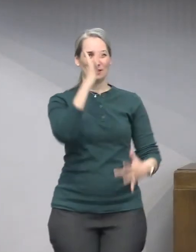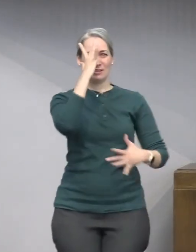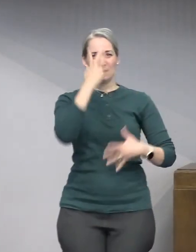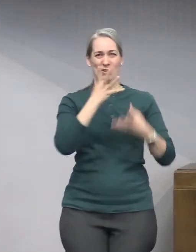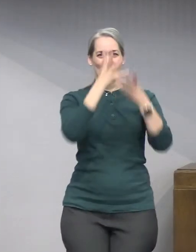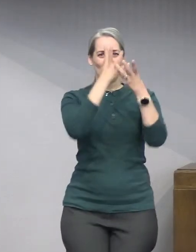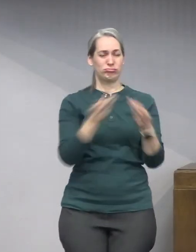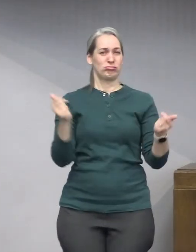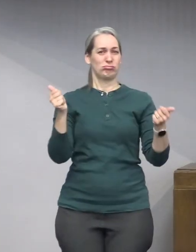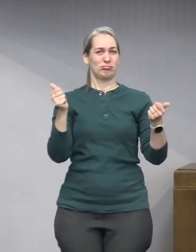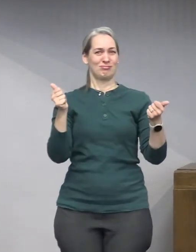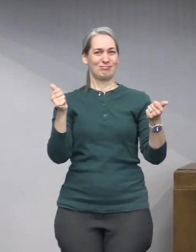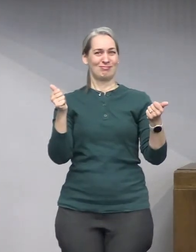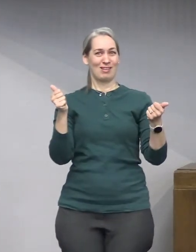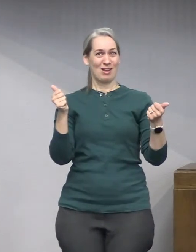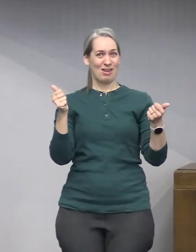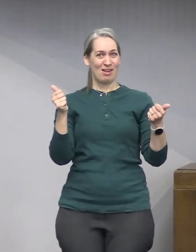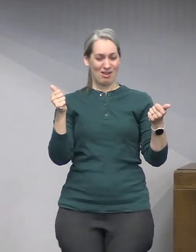him.